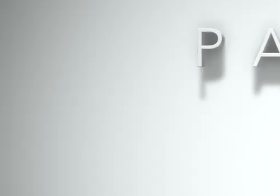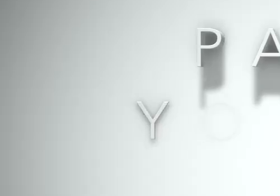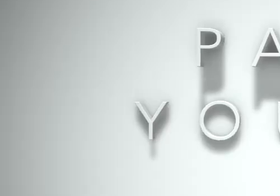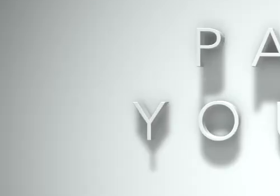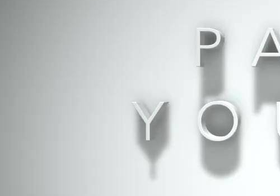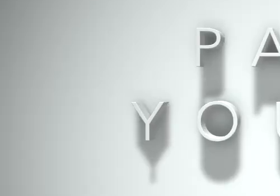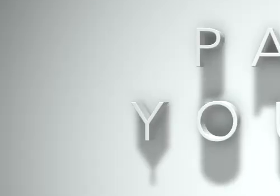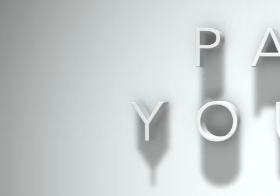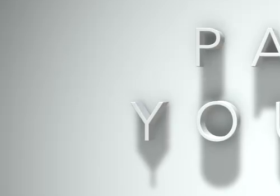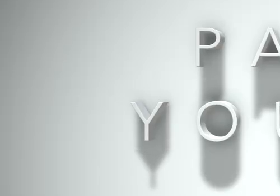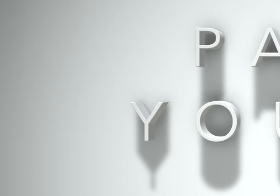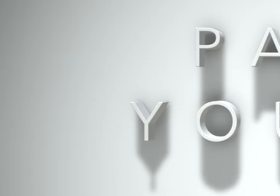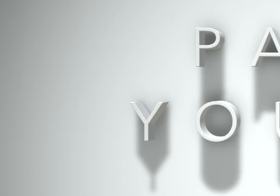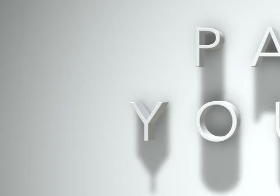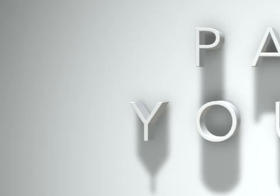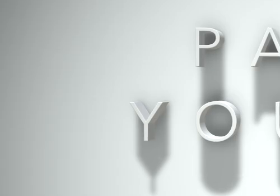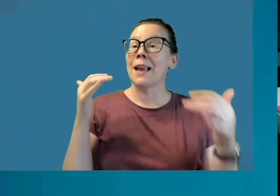problems.